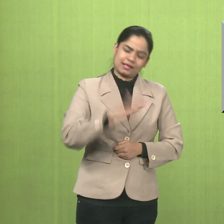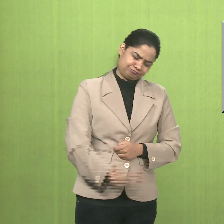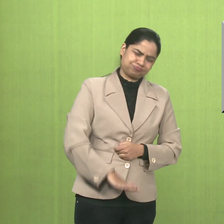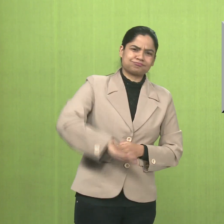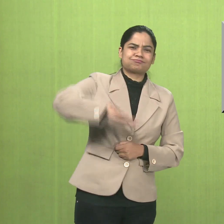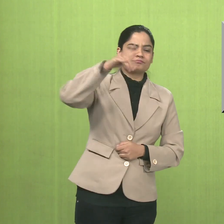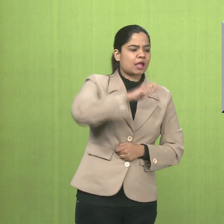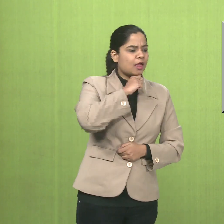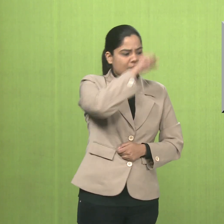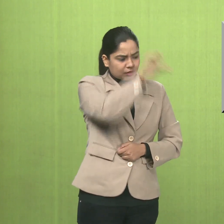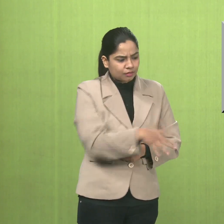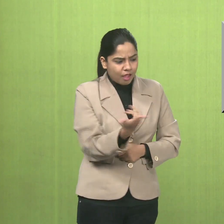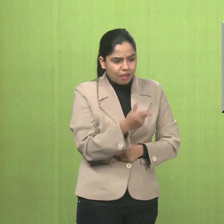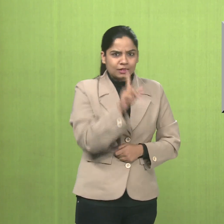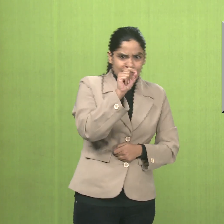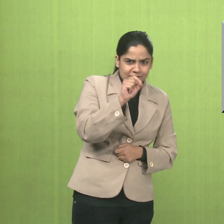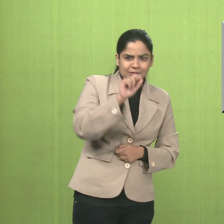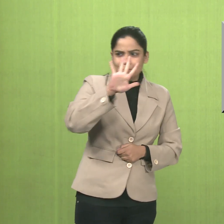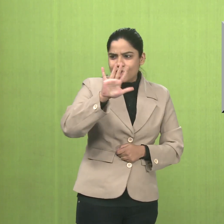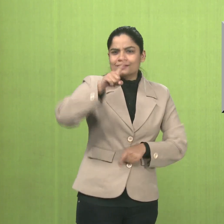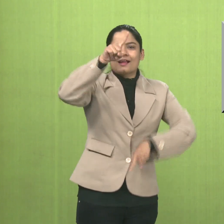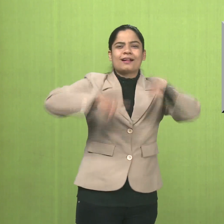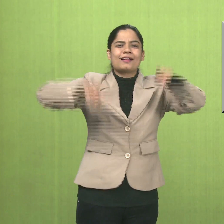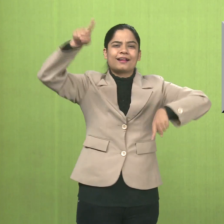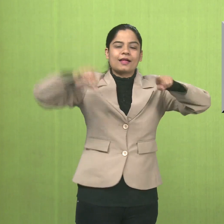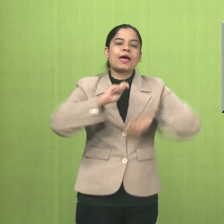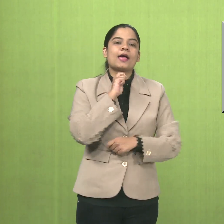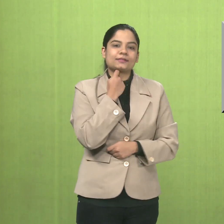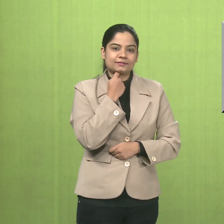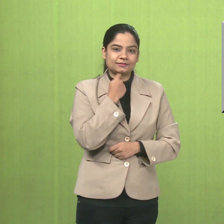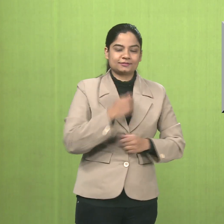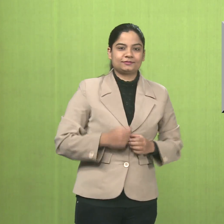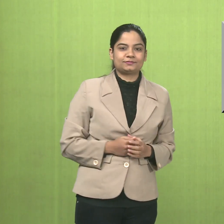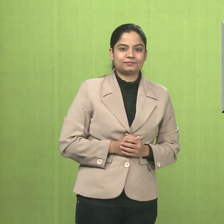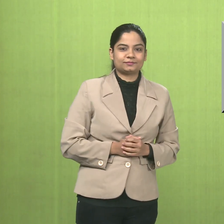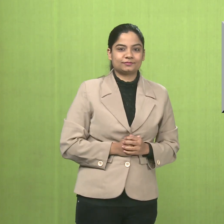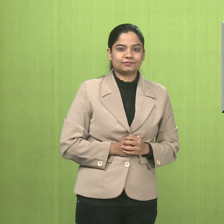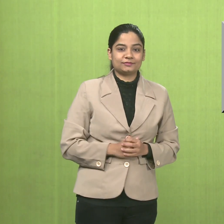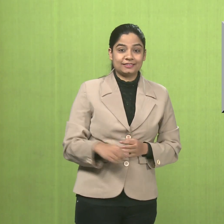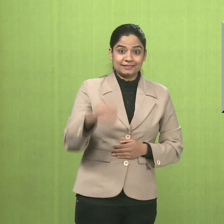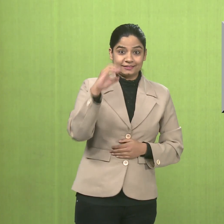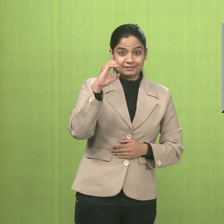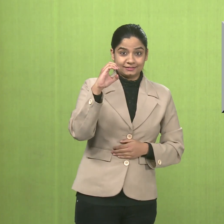Age, the length of time that a person has lived, the different age groups.